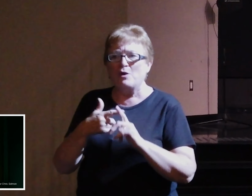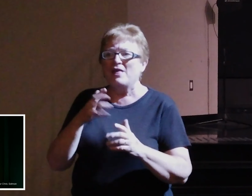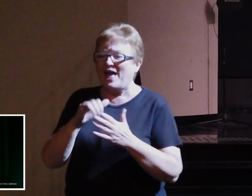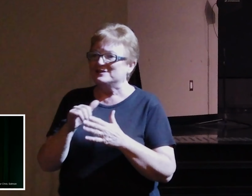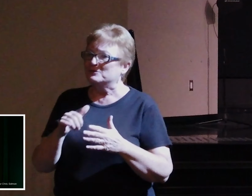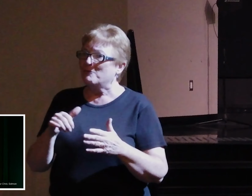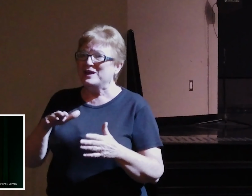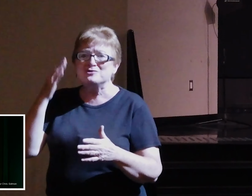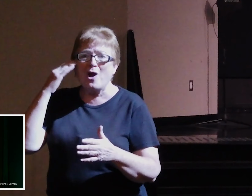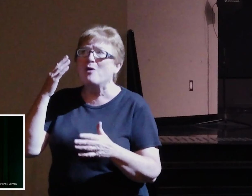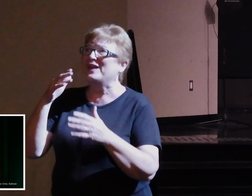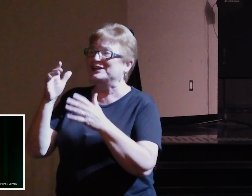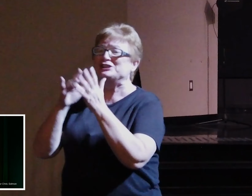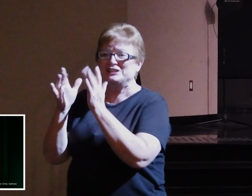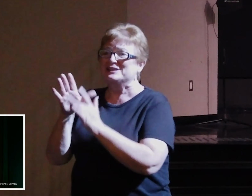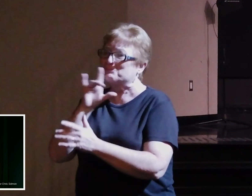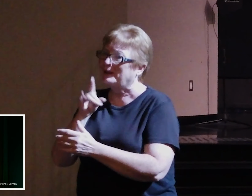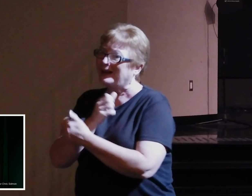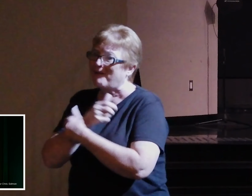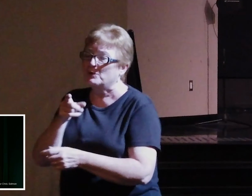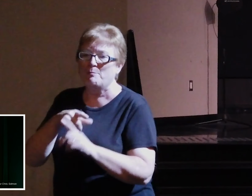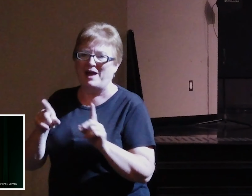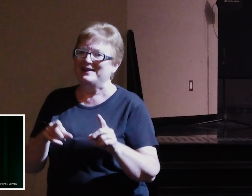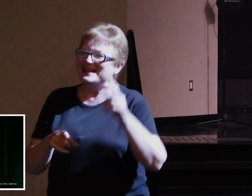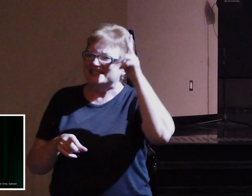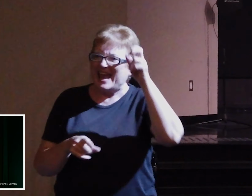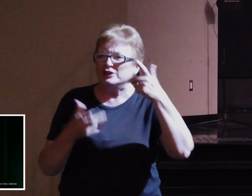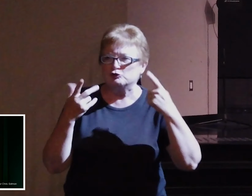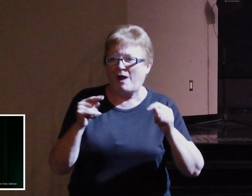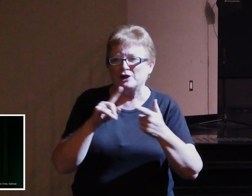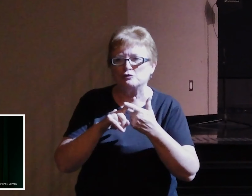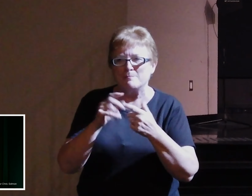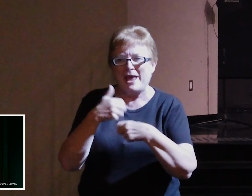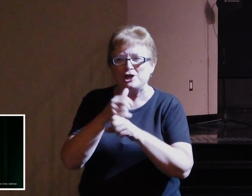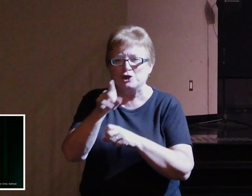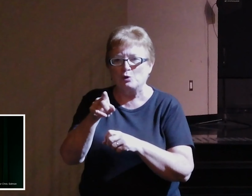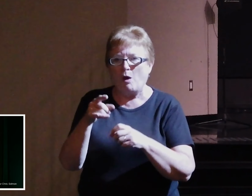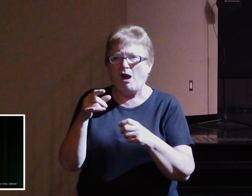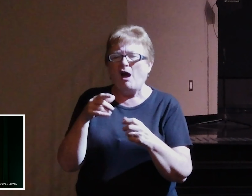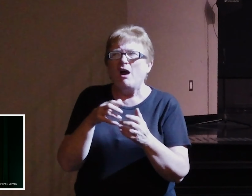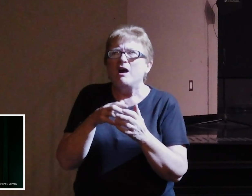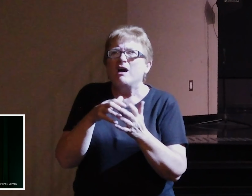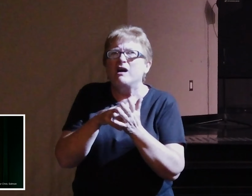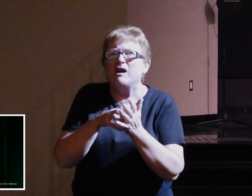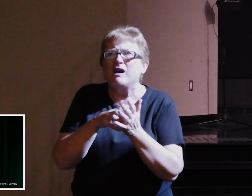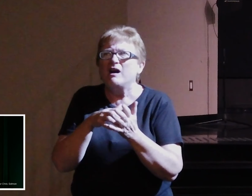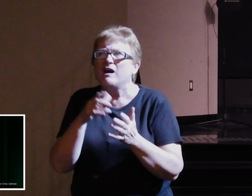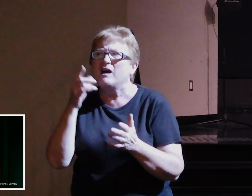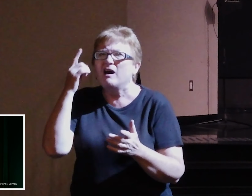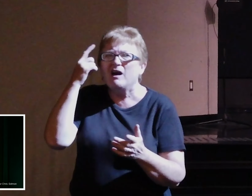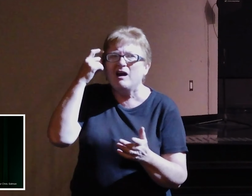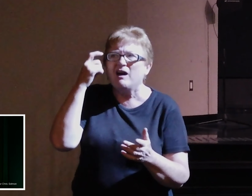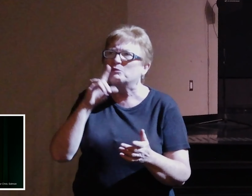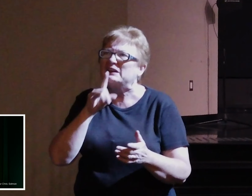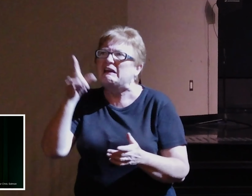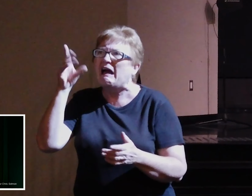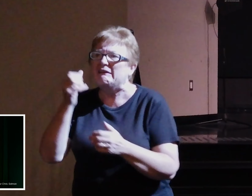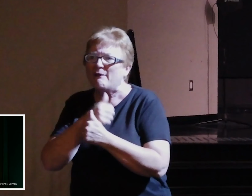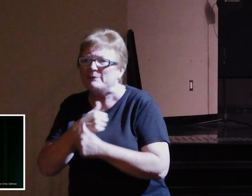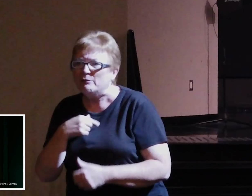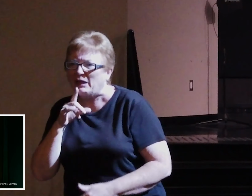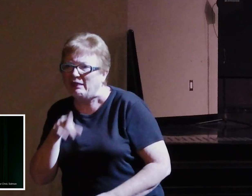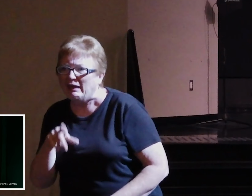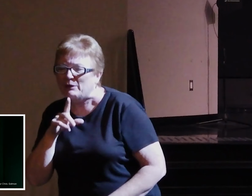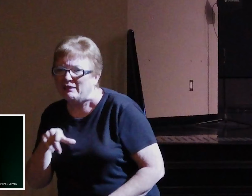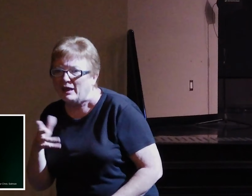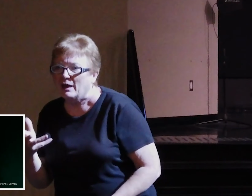for us on the cross. If he can make you doubt God's love, then he can make you doubt what happened on the cross. He can